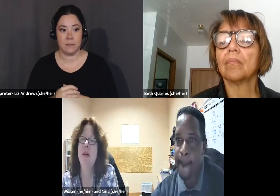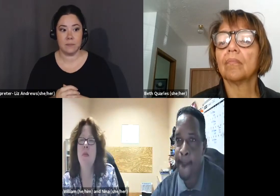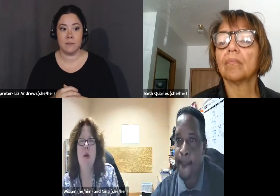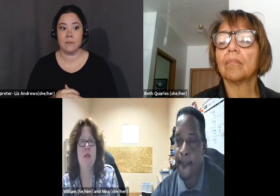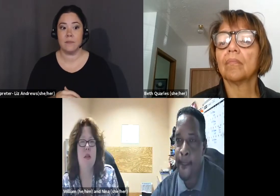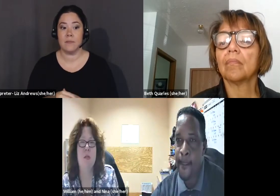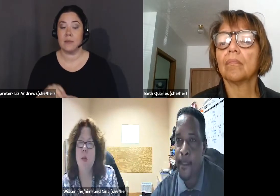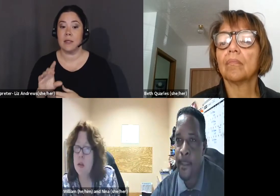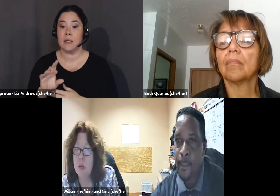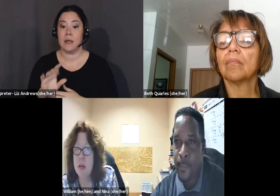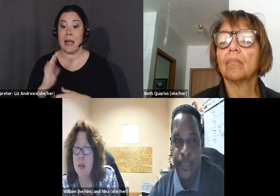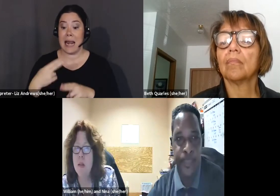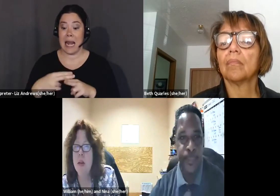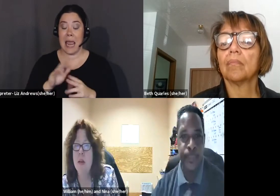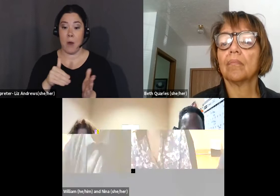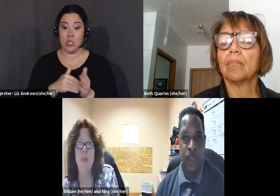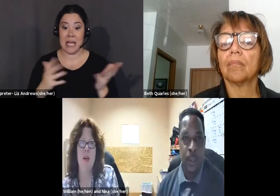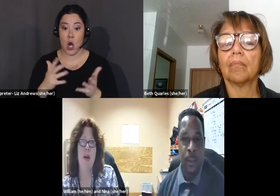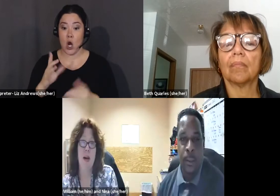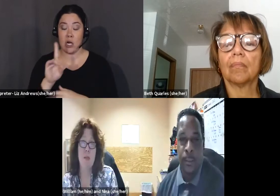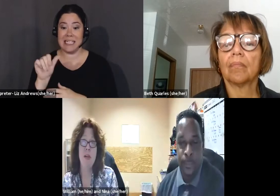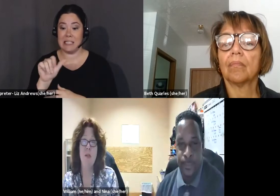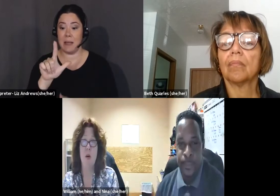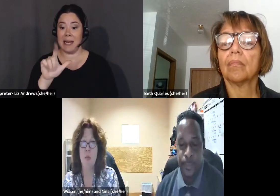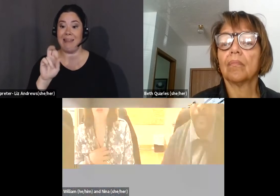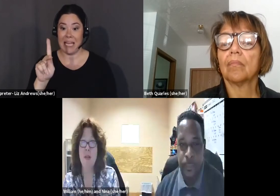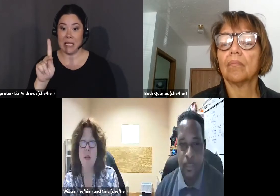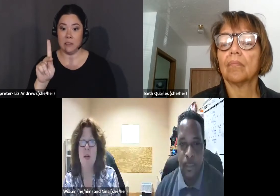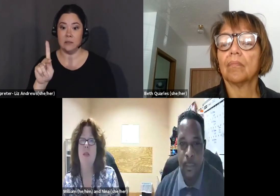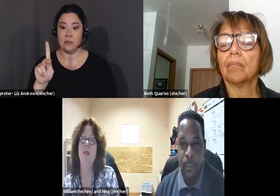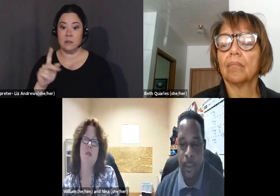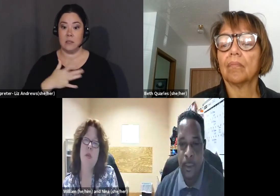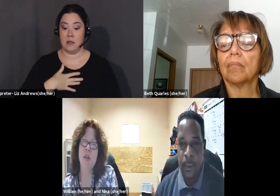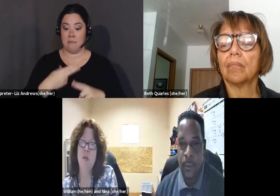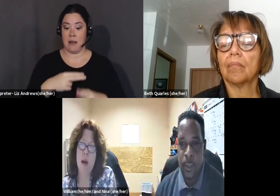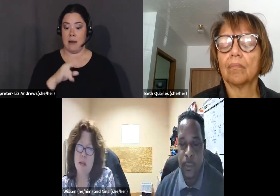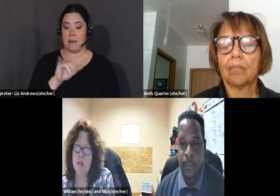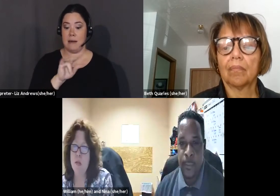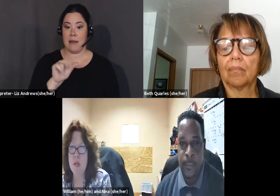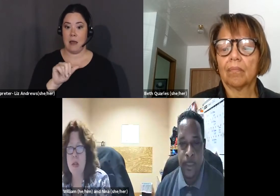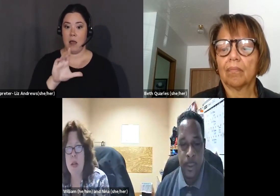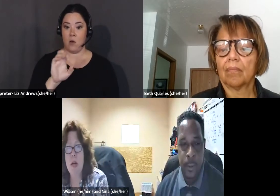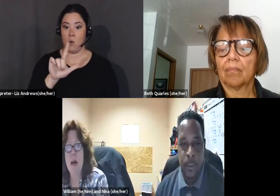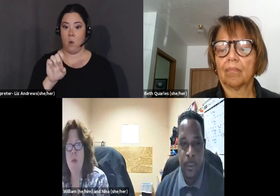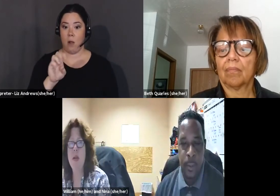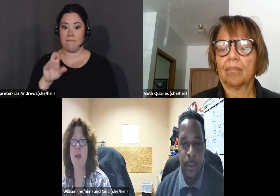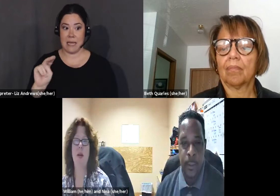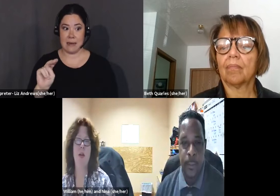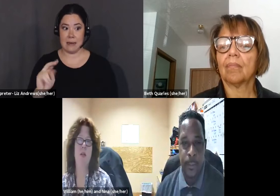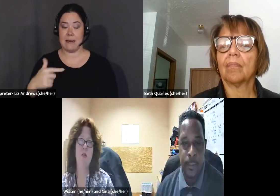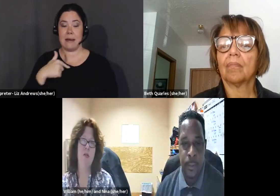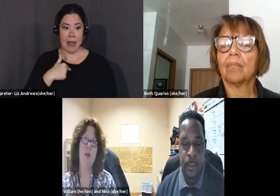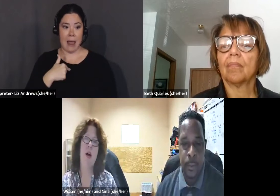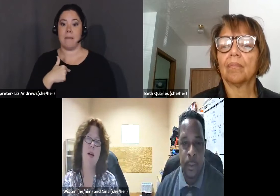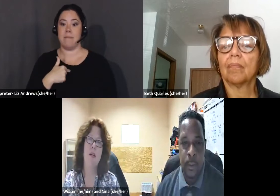Disability Link is the name of our Center for Independent Living. I'm Nina Coleman, the Disability Rights, Diversity,